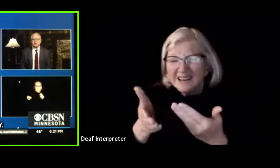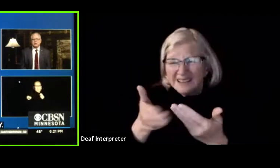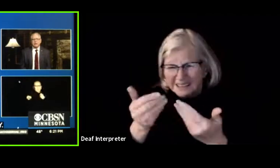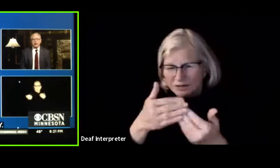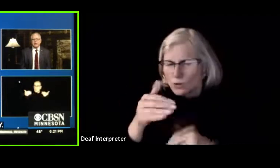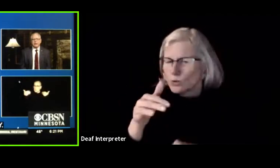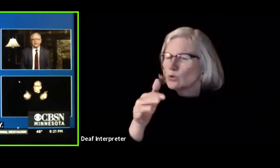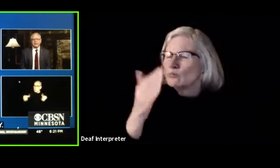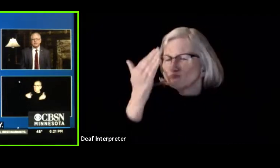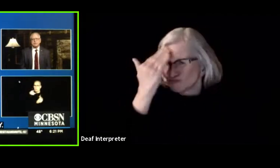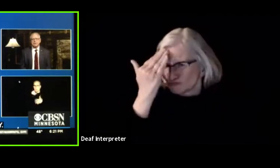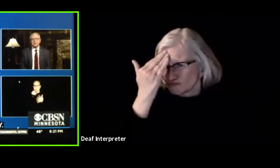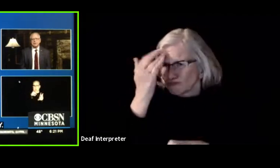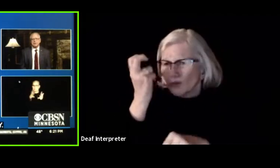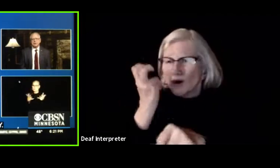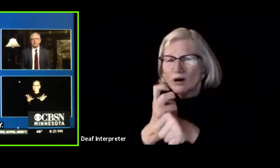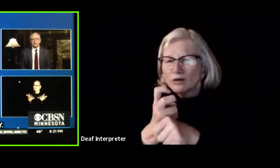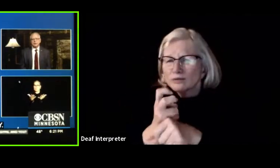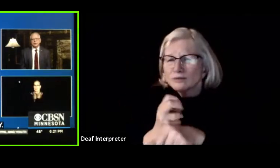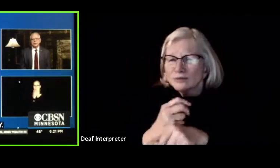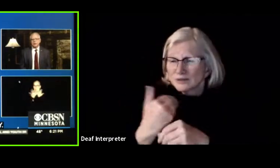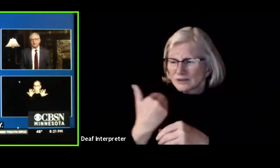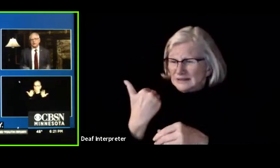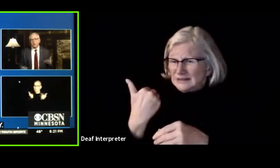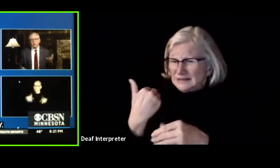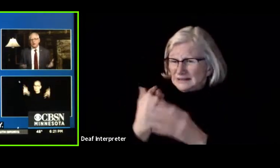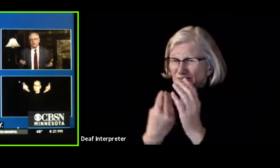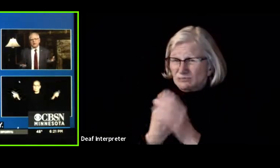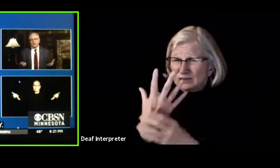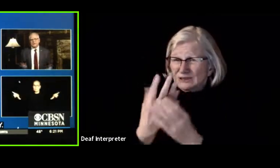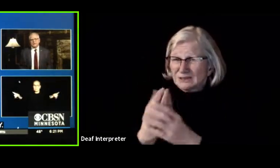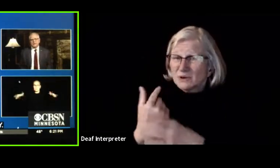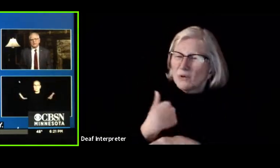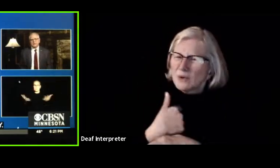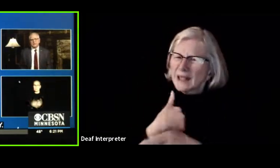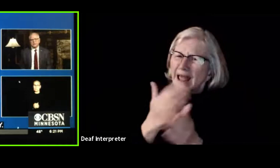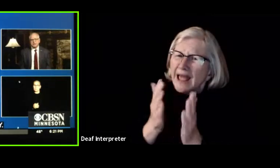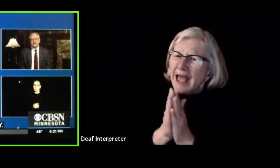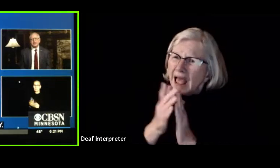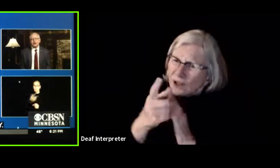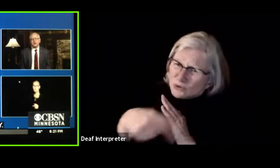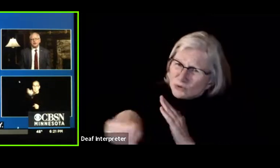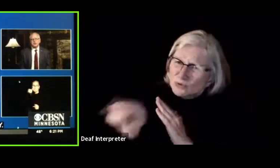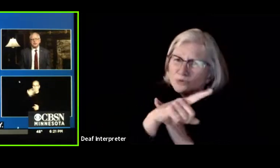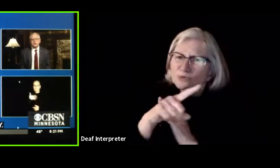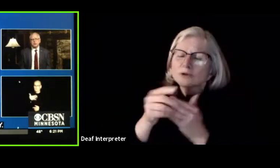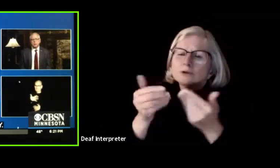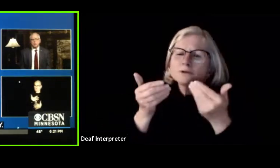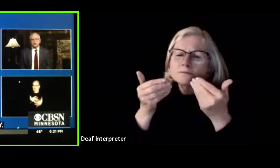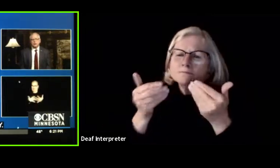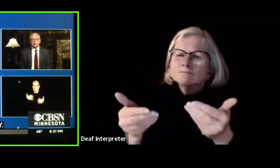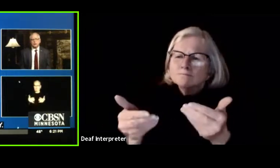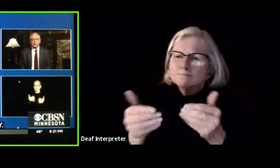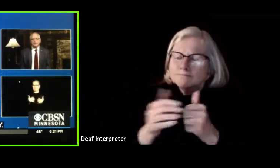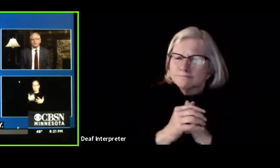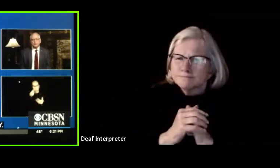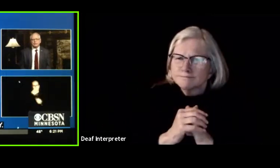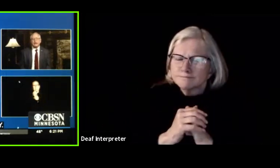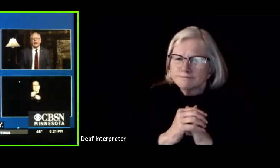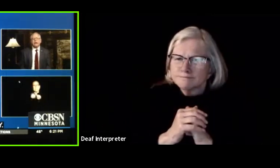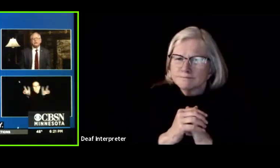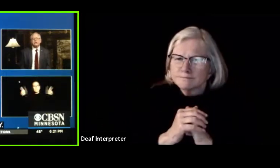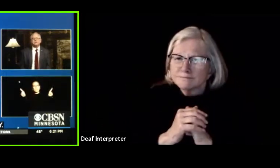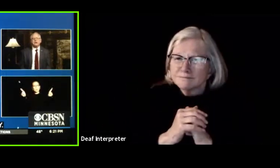and you responded. And just to be very clear, for those that want to know if it makes any difference, it made all the difference in the world to quite